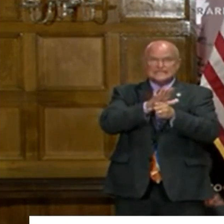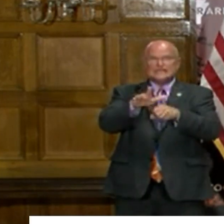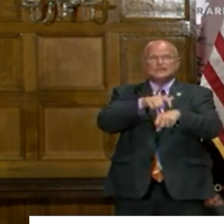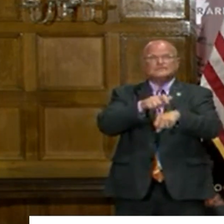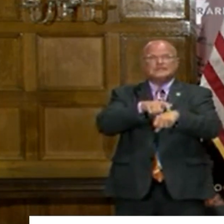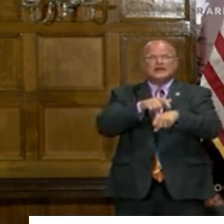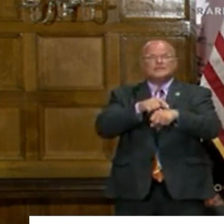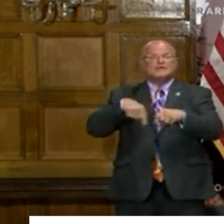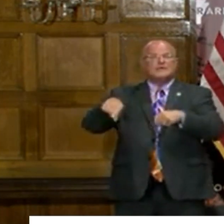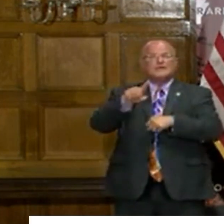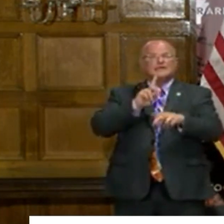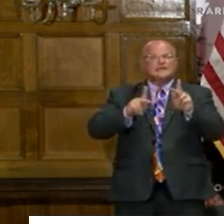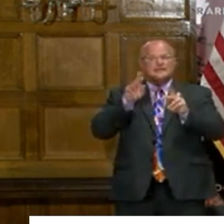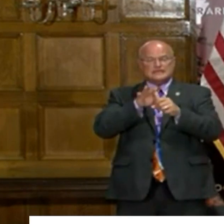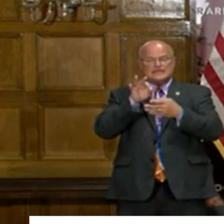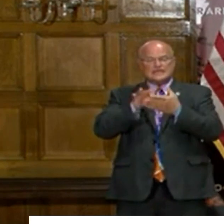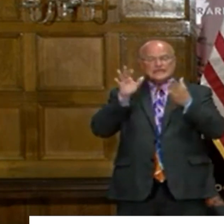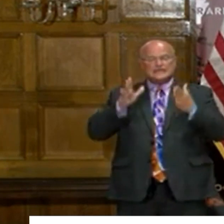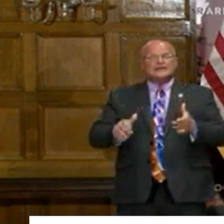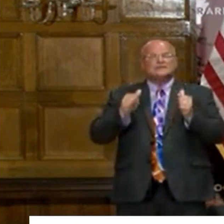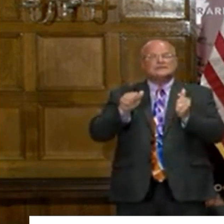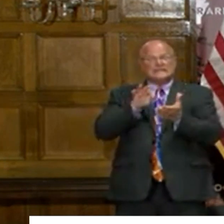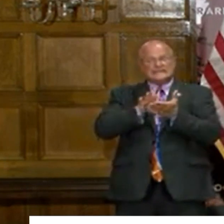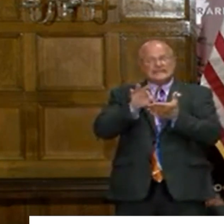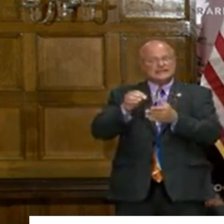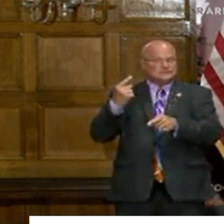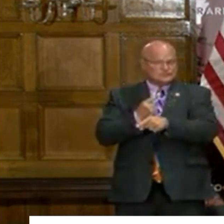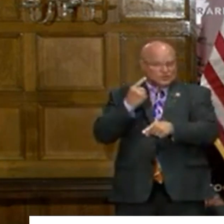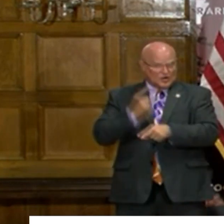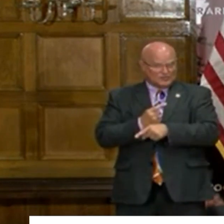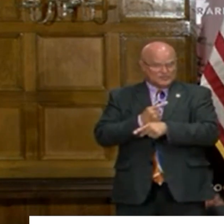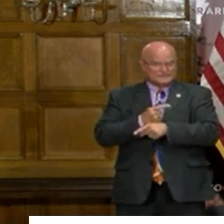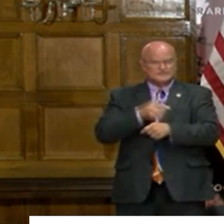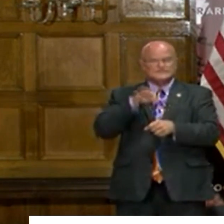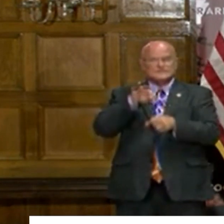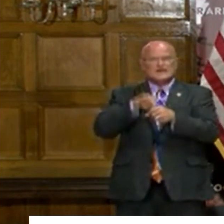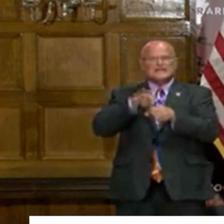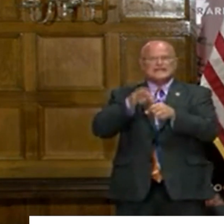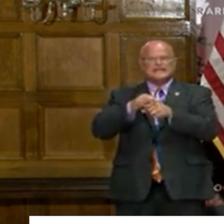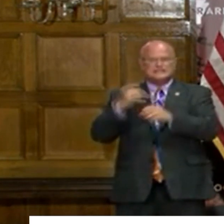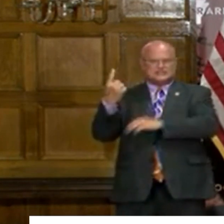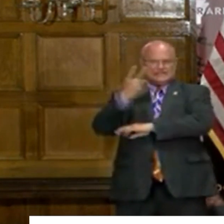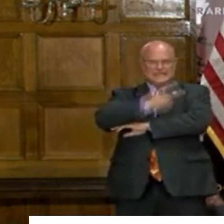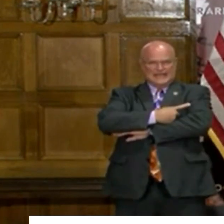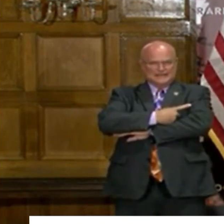in time so that it could be counted properly on election day.